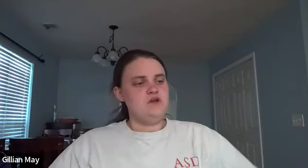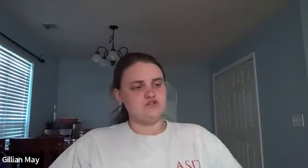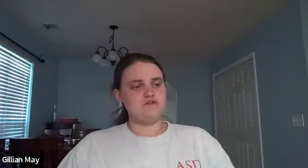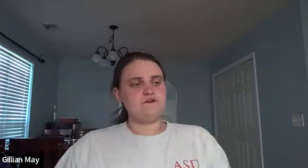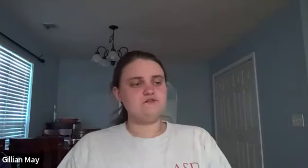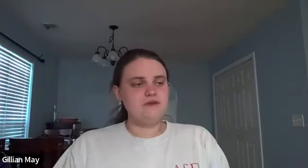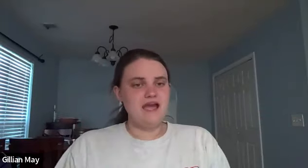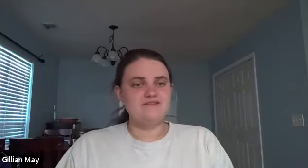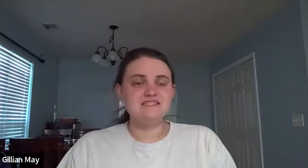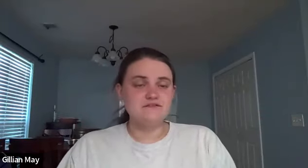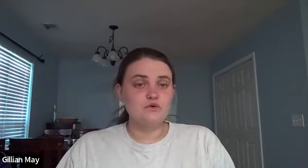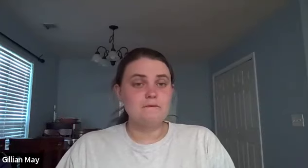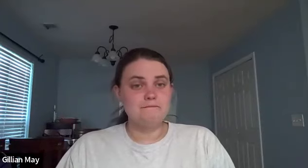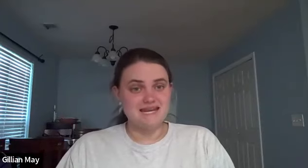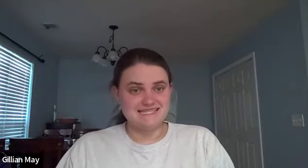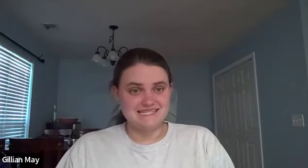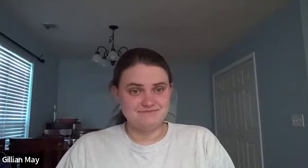So the first one we have is the sign for medicine.